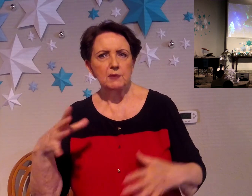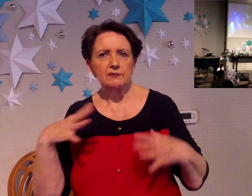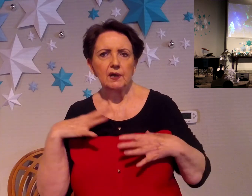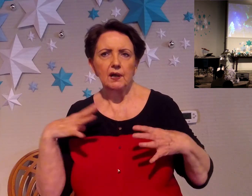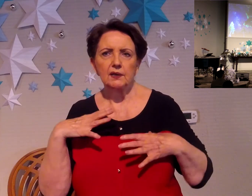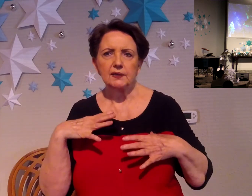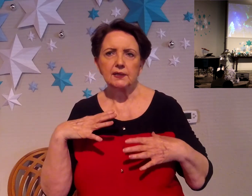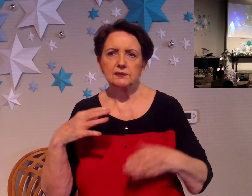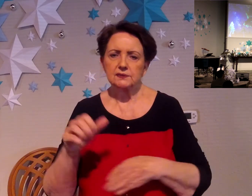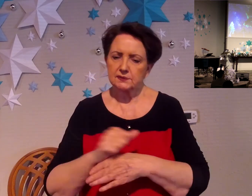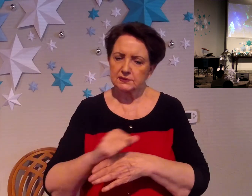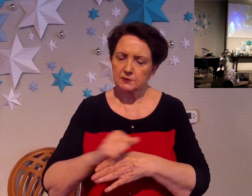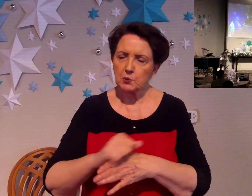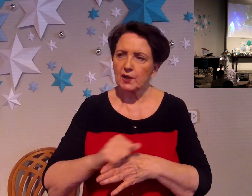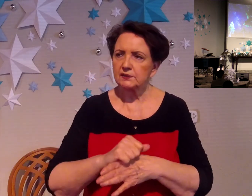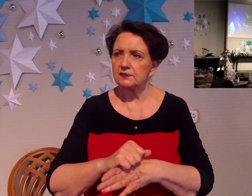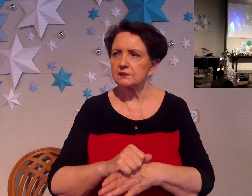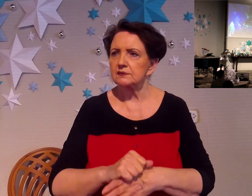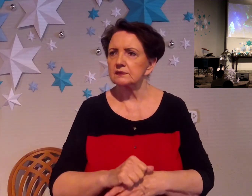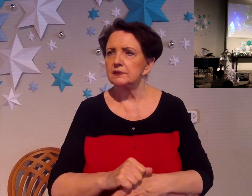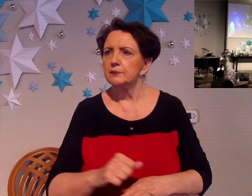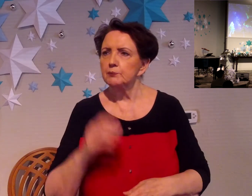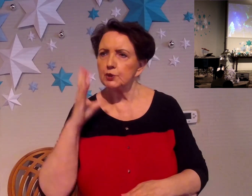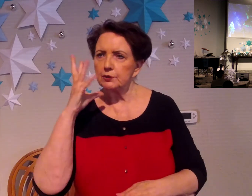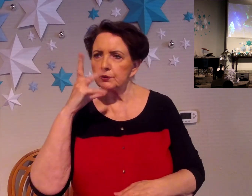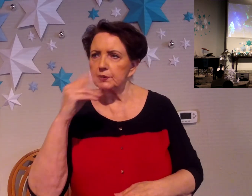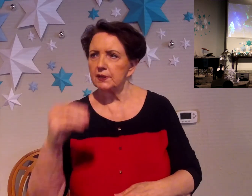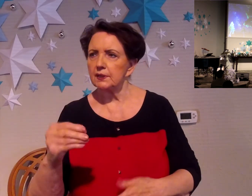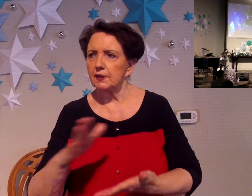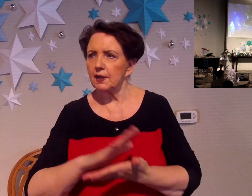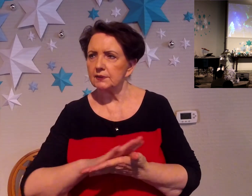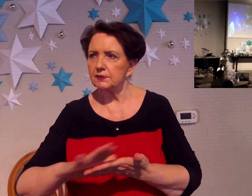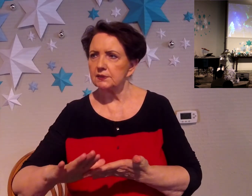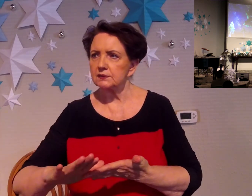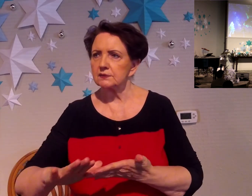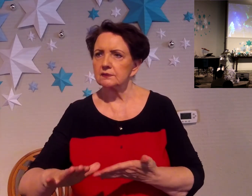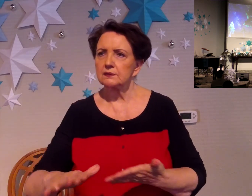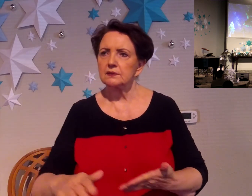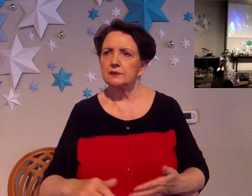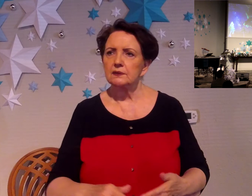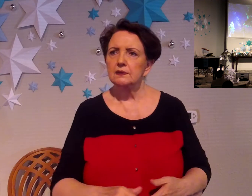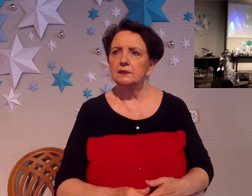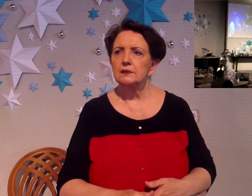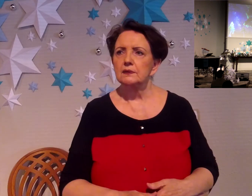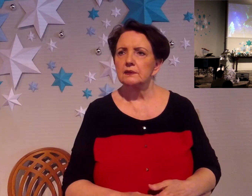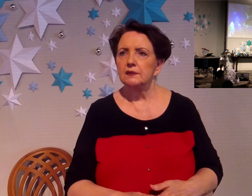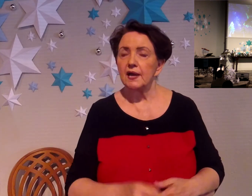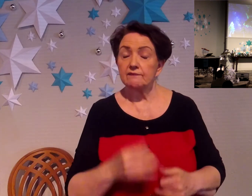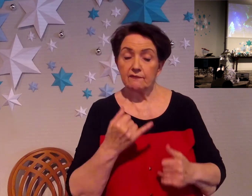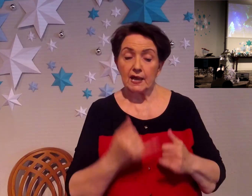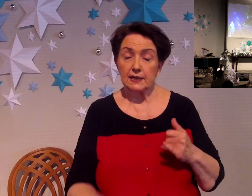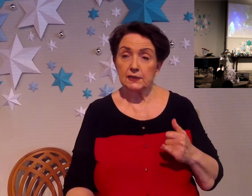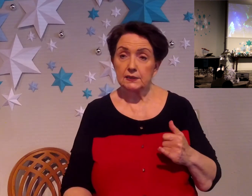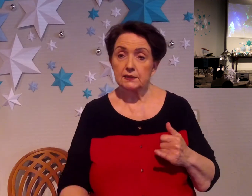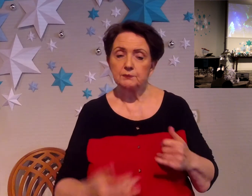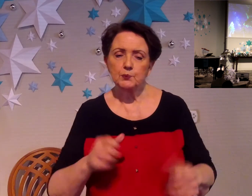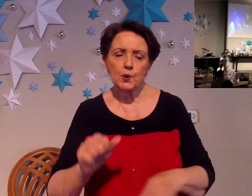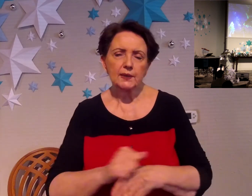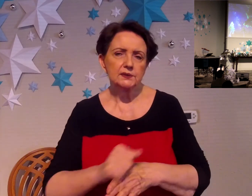these things, to practice beauty, to practice kindness, and ultimately I think it is to practice